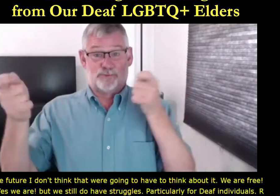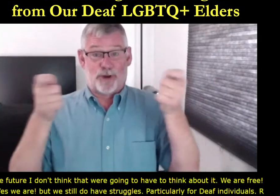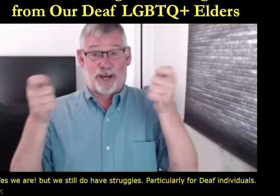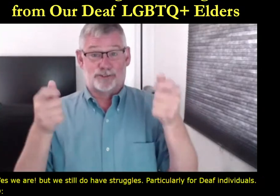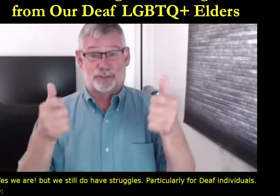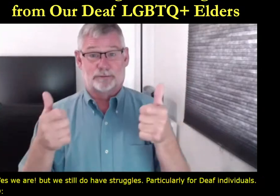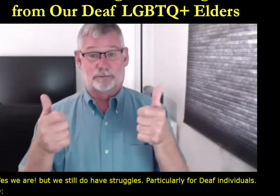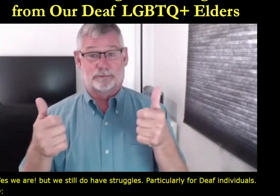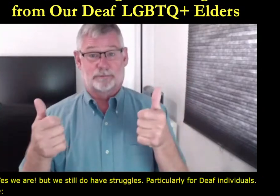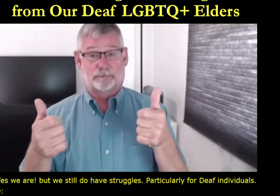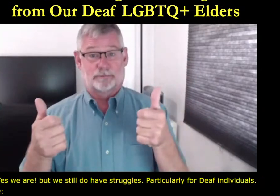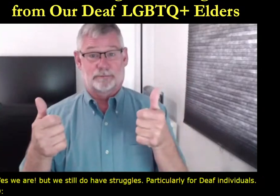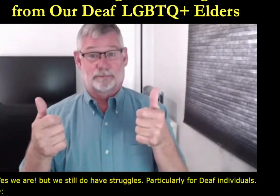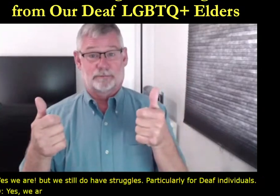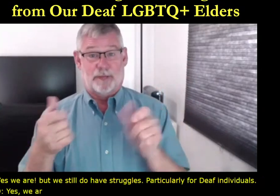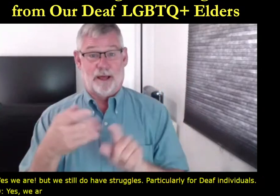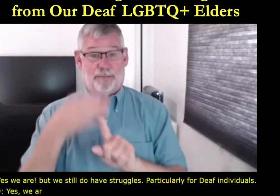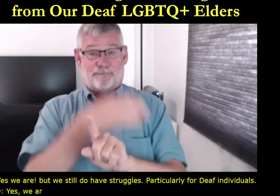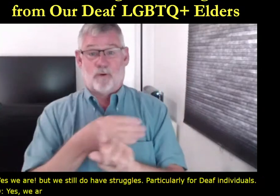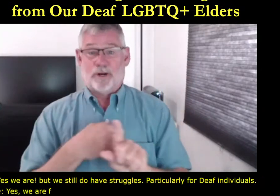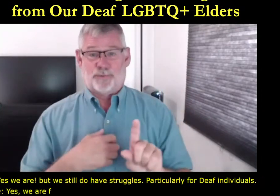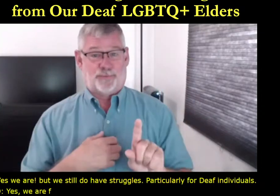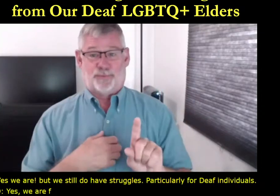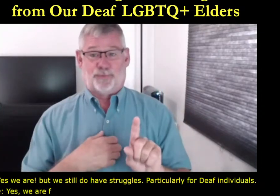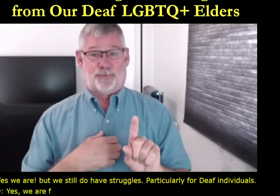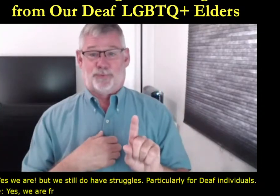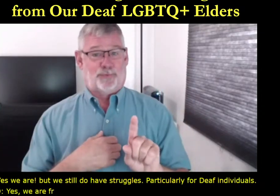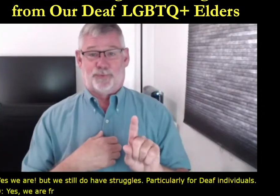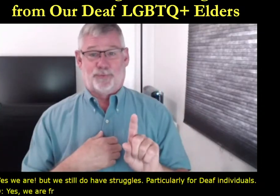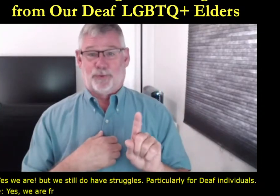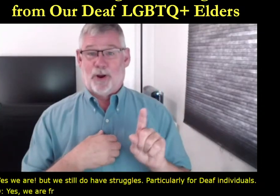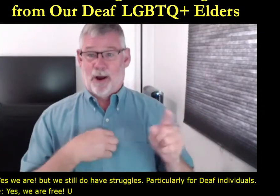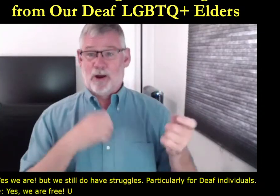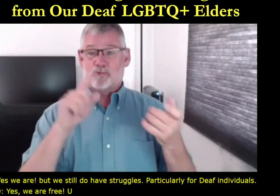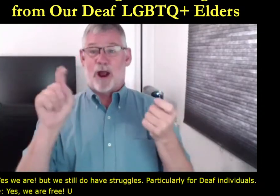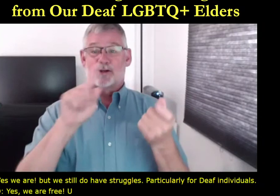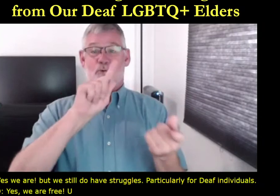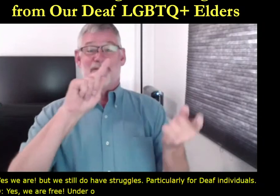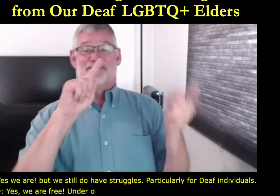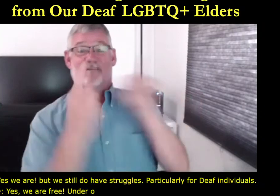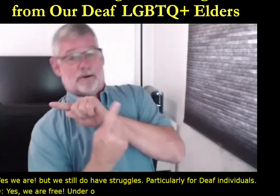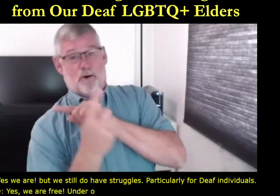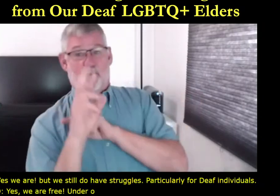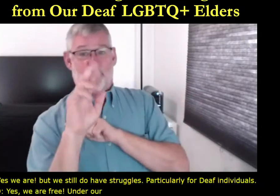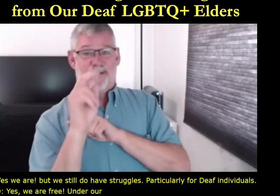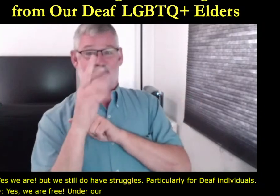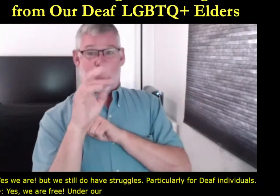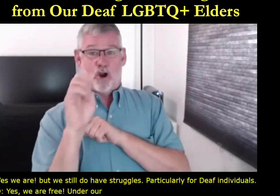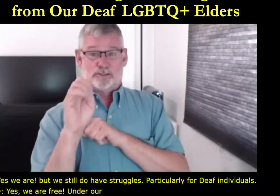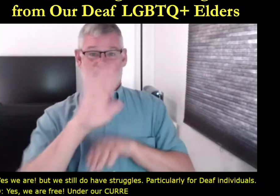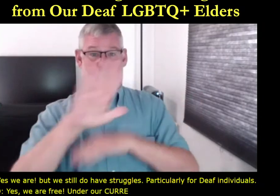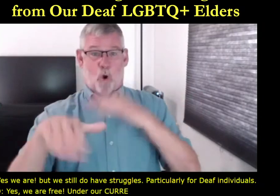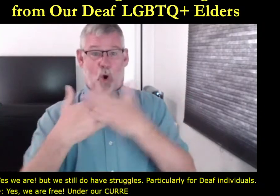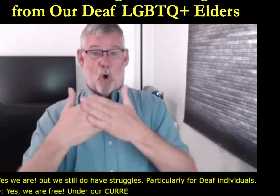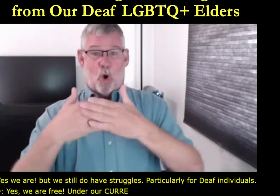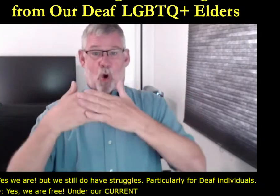under our current administration the previous one not so much we've had to